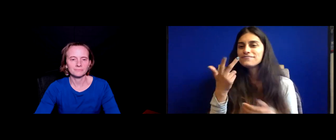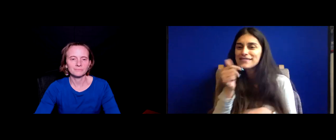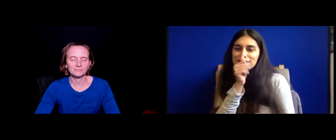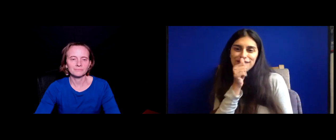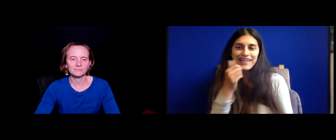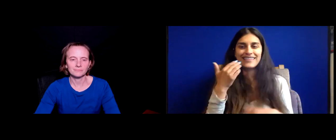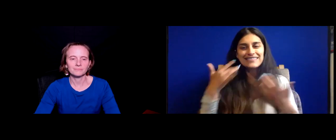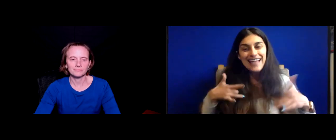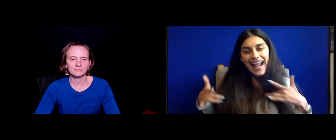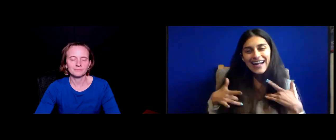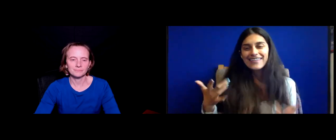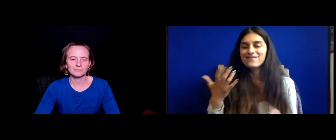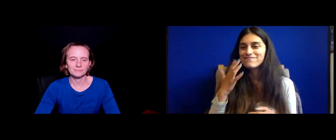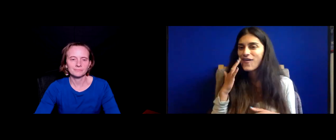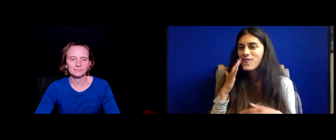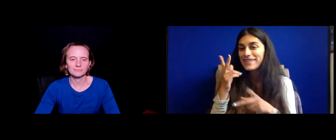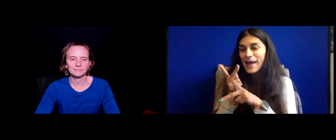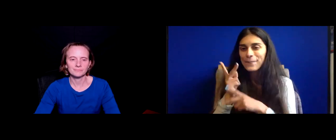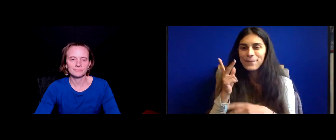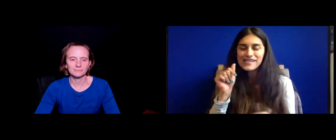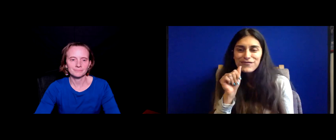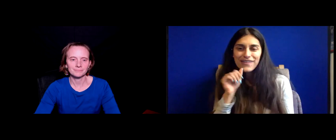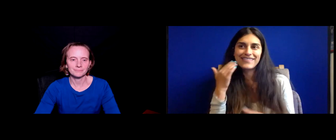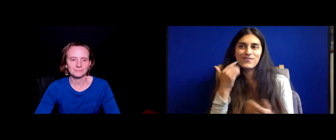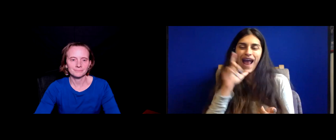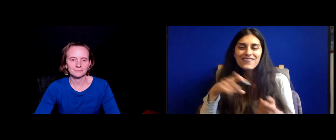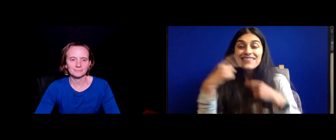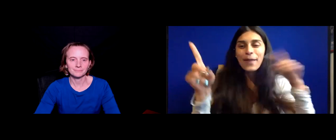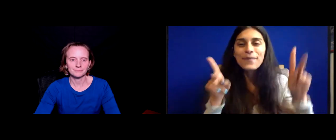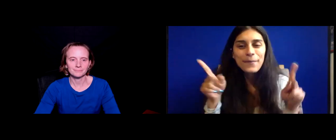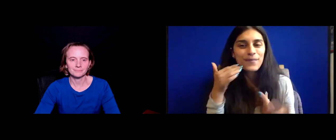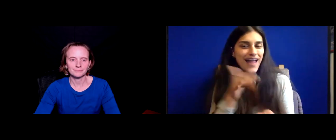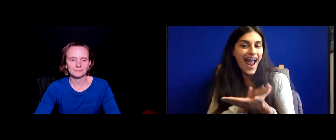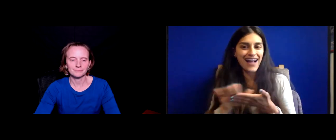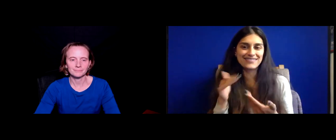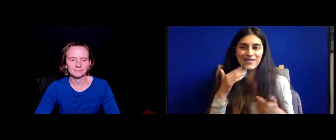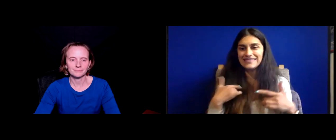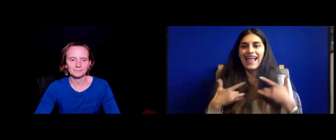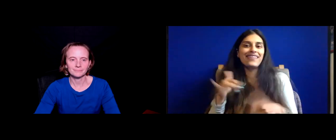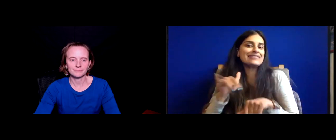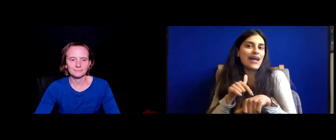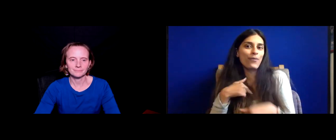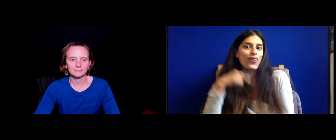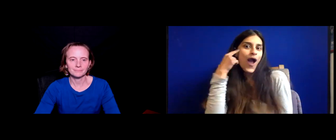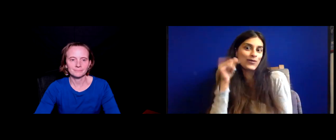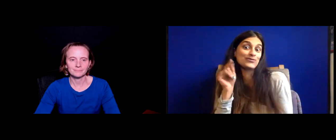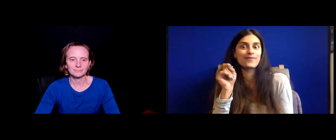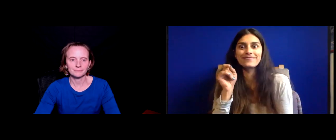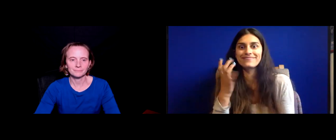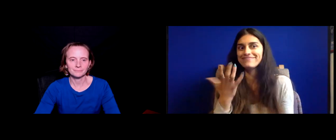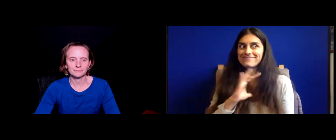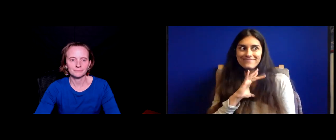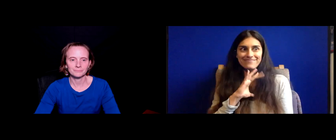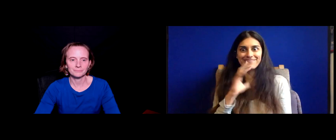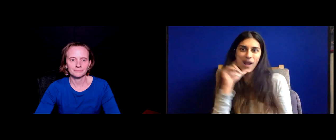know, I was still at that crush stage. I was still excited. And I kept all these secrets to